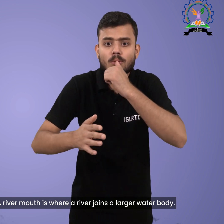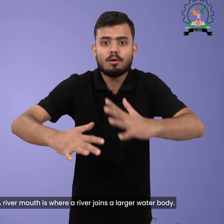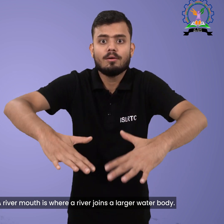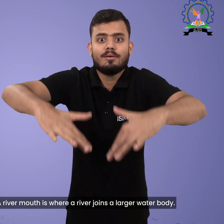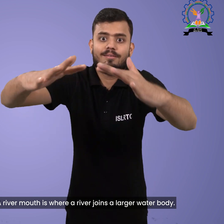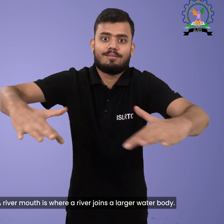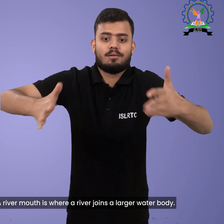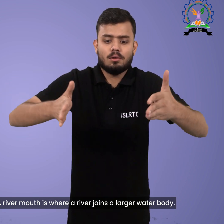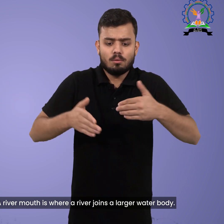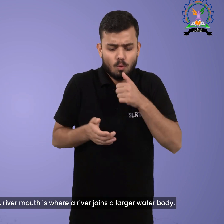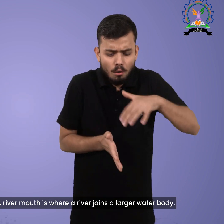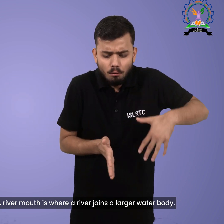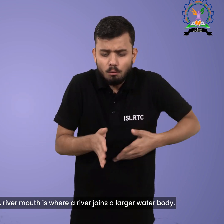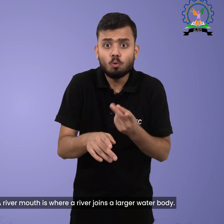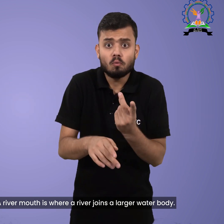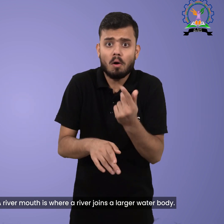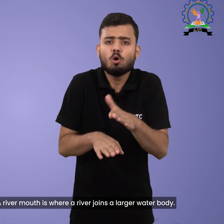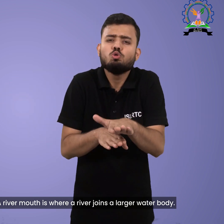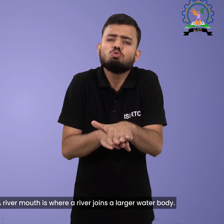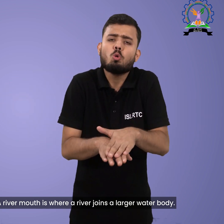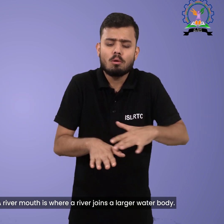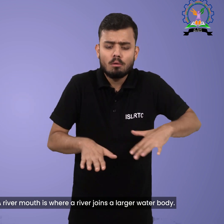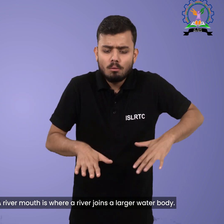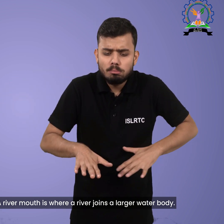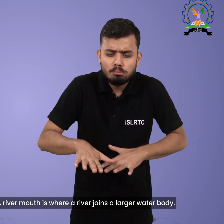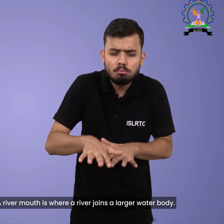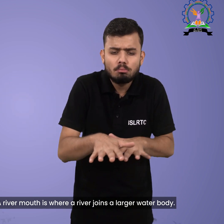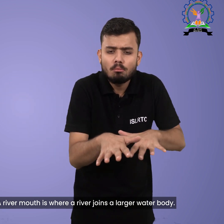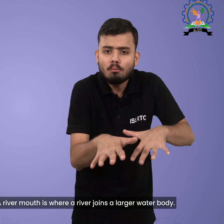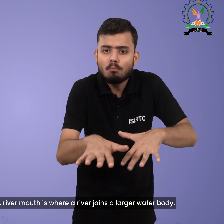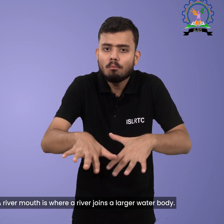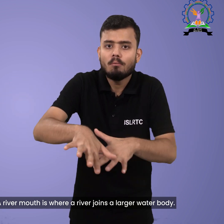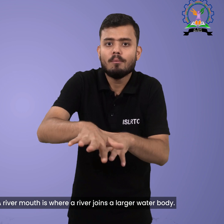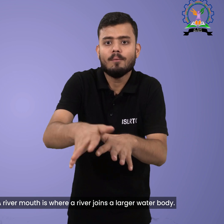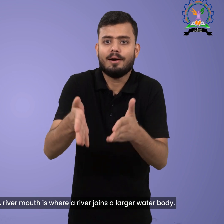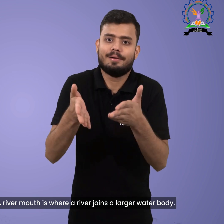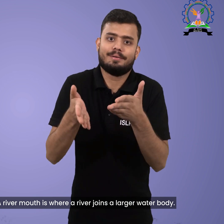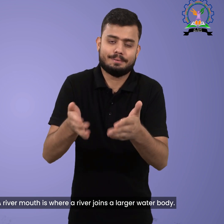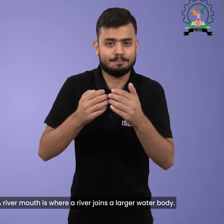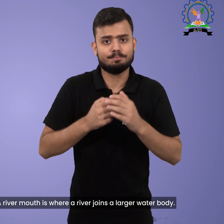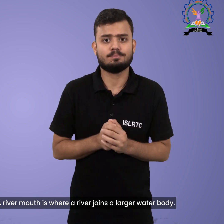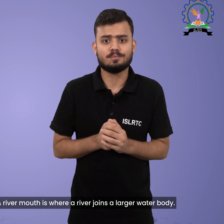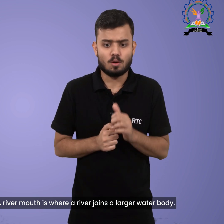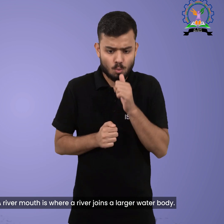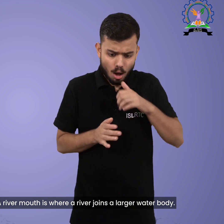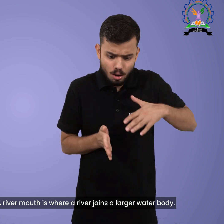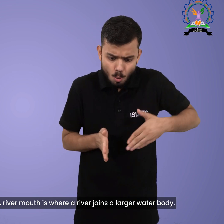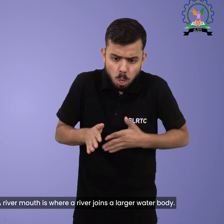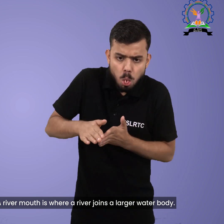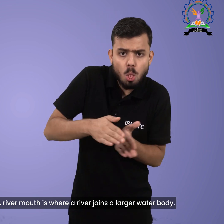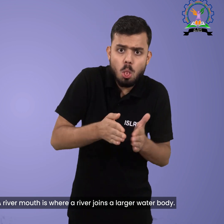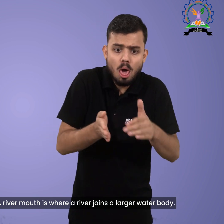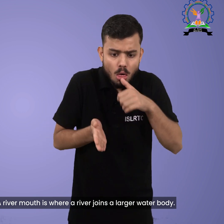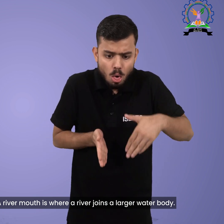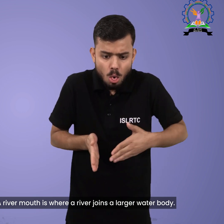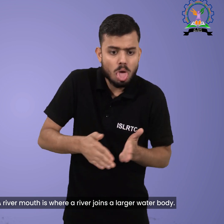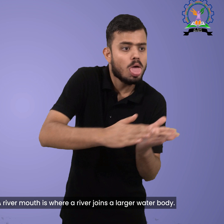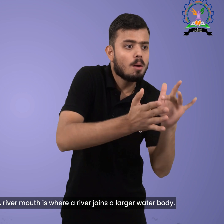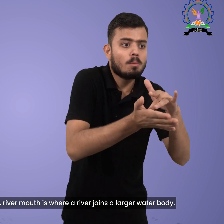like soil, rocks and sand. Each distributary forms its own mouth. A river mouth is where a river joins a larger